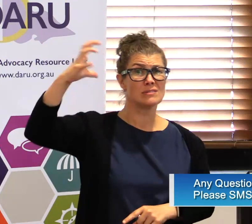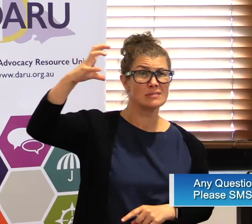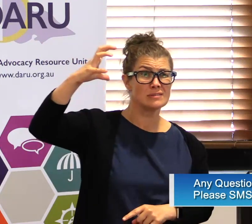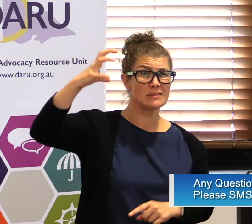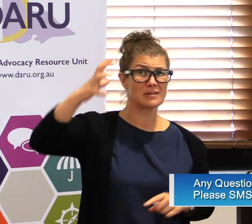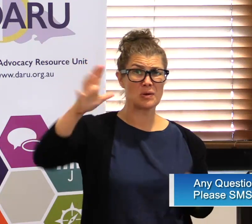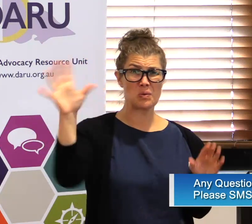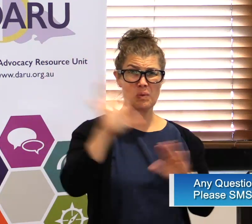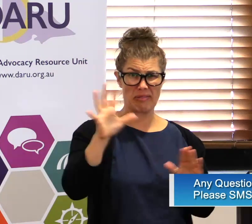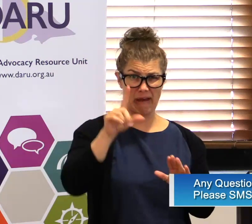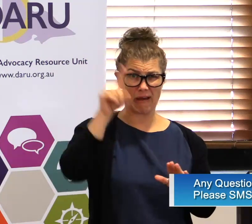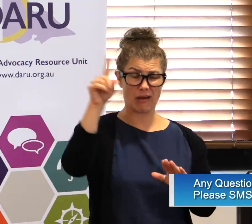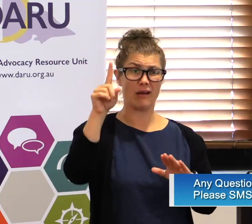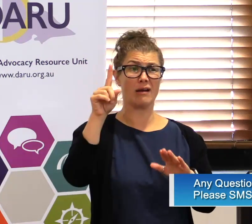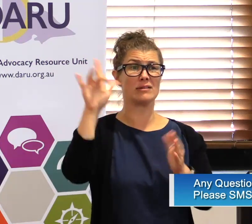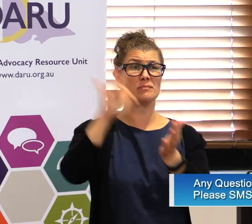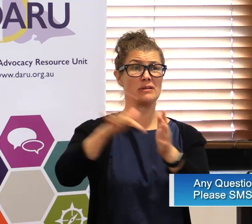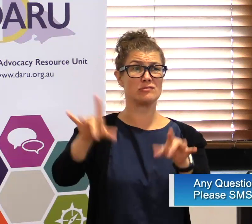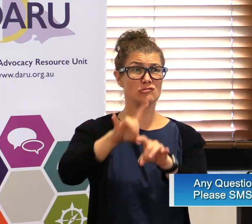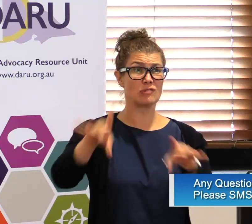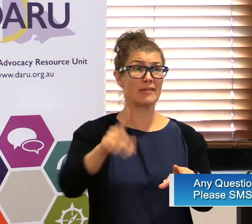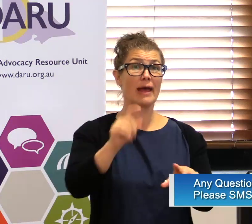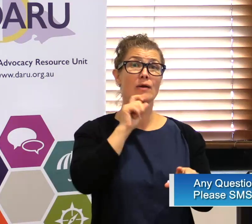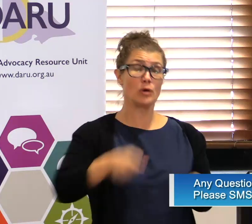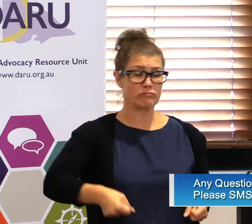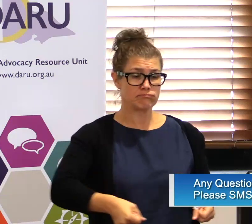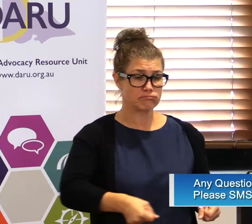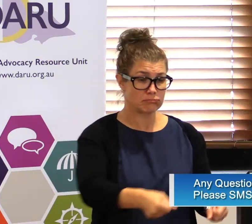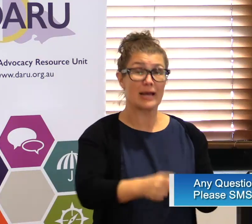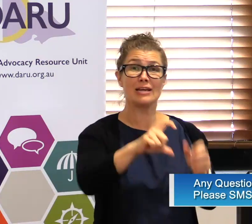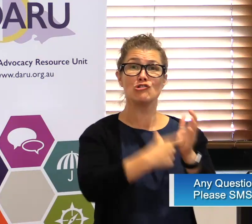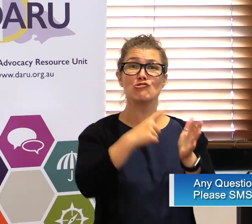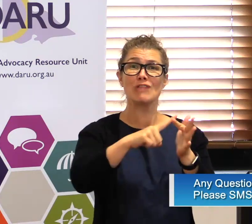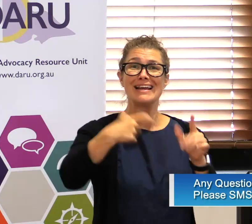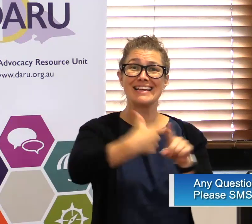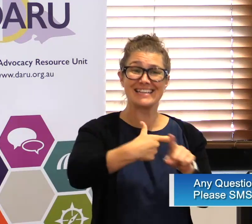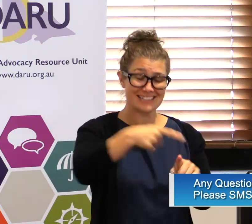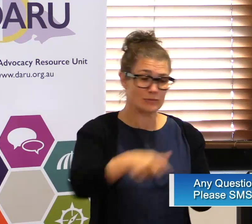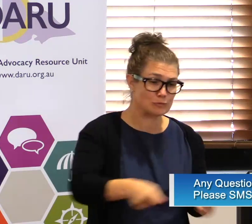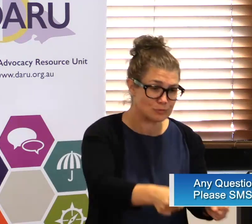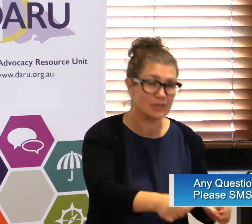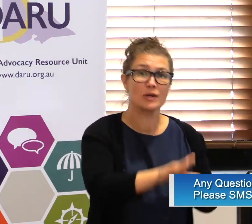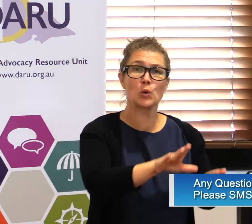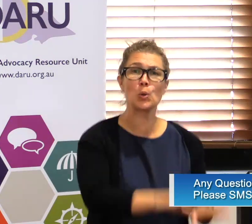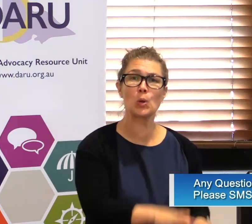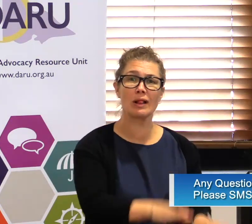there, the families take them out and put them in creeks so they're cooling down, so the wheelchairs get new bearings on a regular basis. So it's quite good. So thank you for your